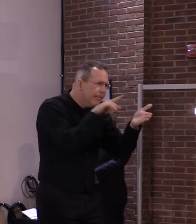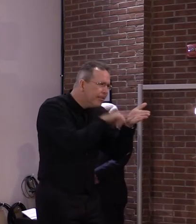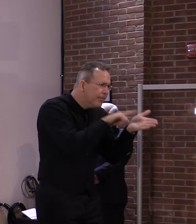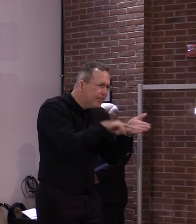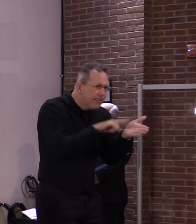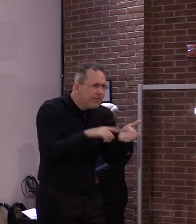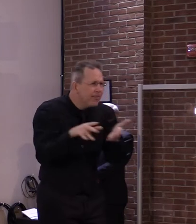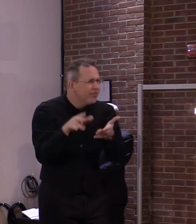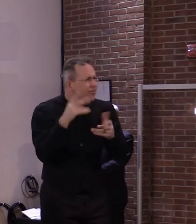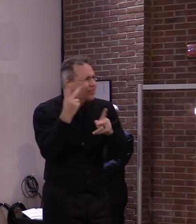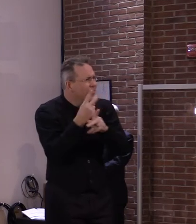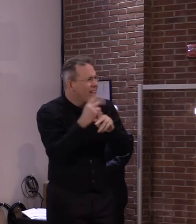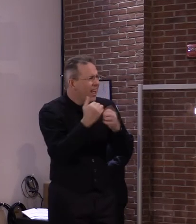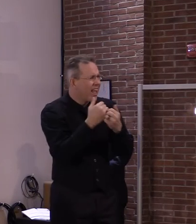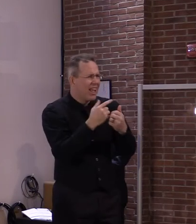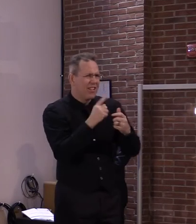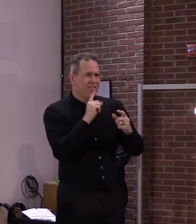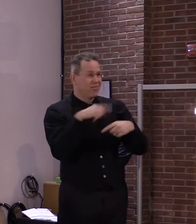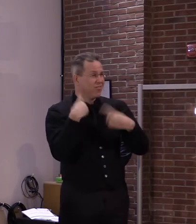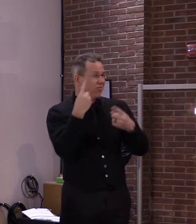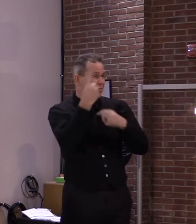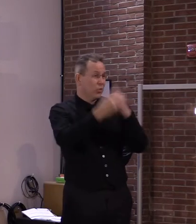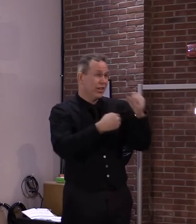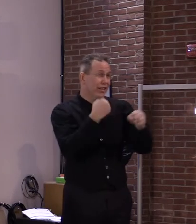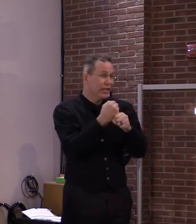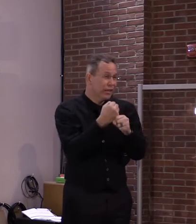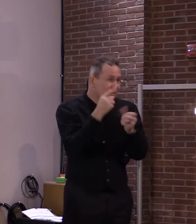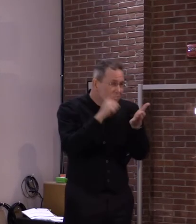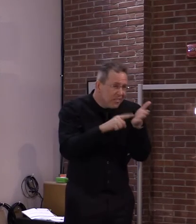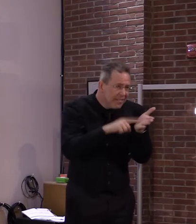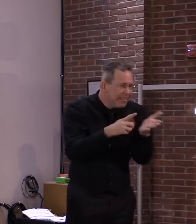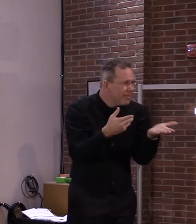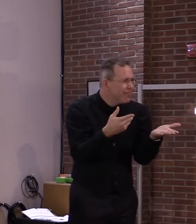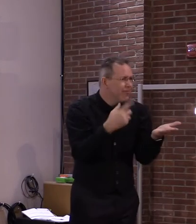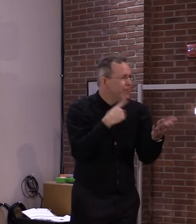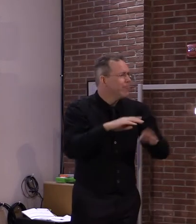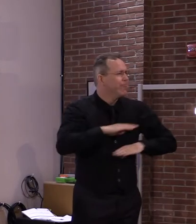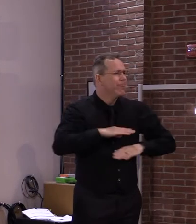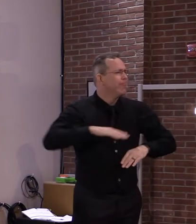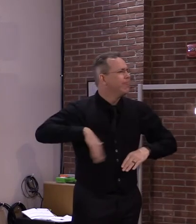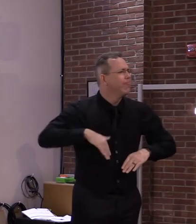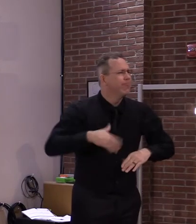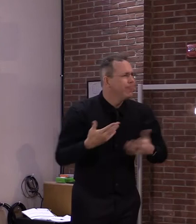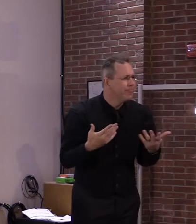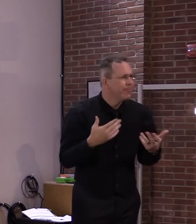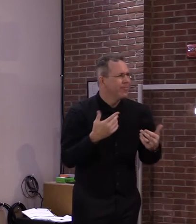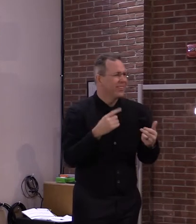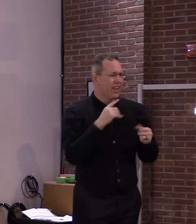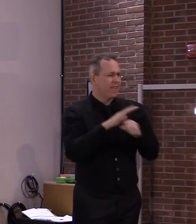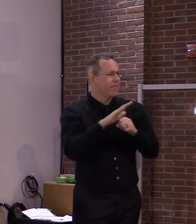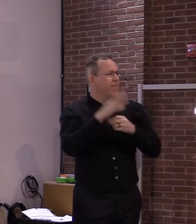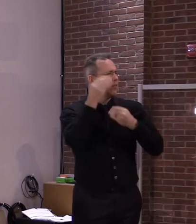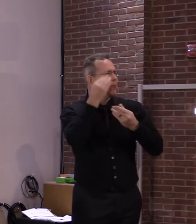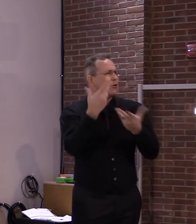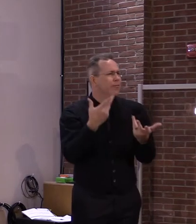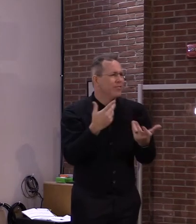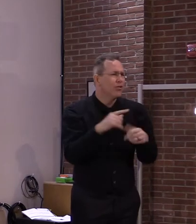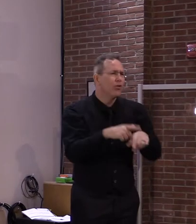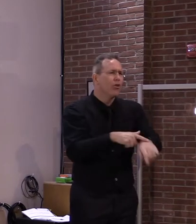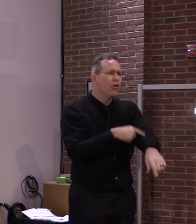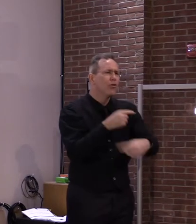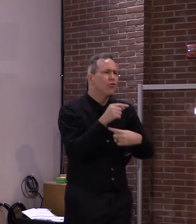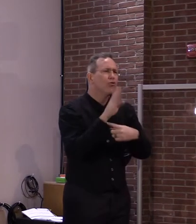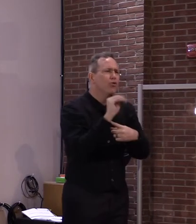year into this pandemic it's really clear that the long-haul syndrome is poorly understood and